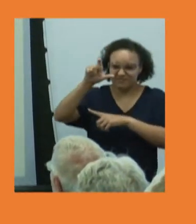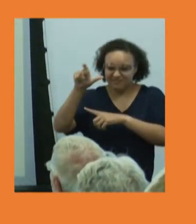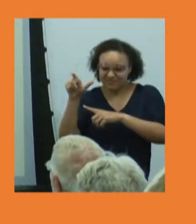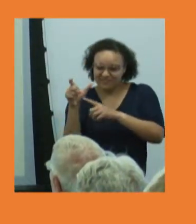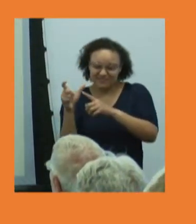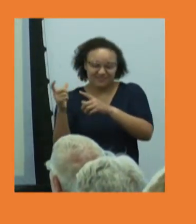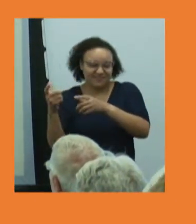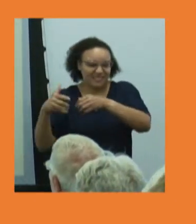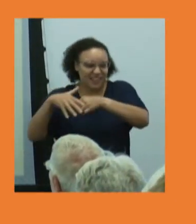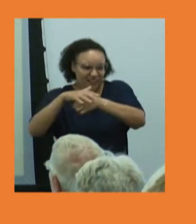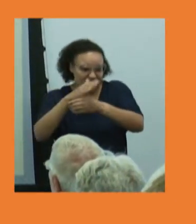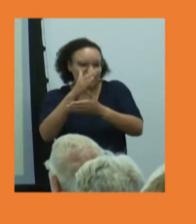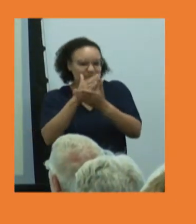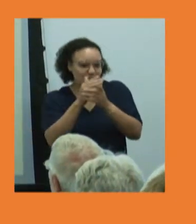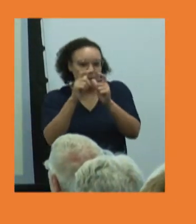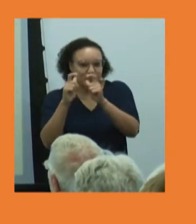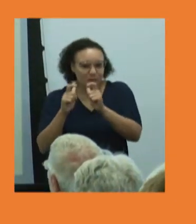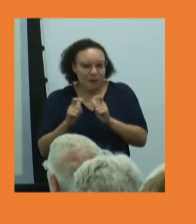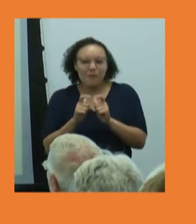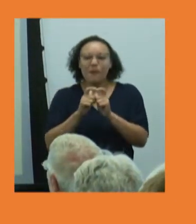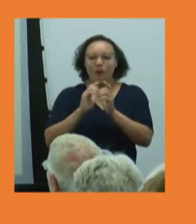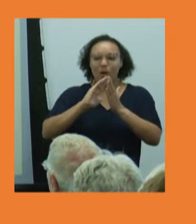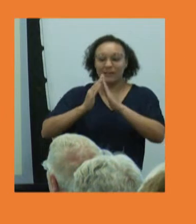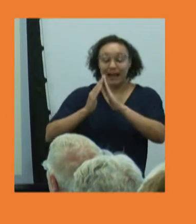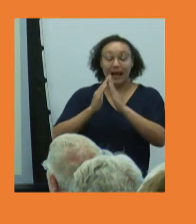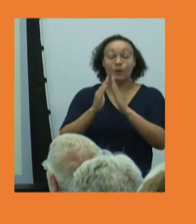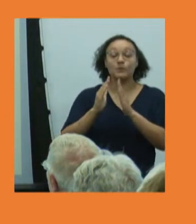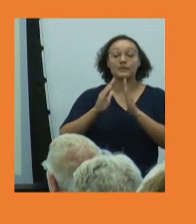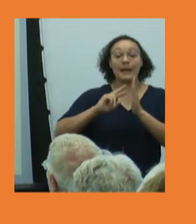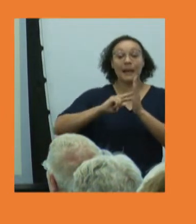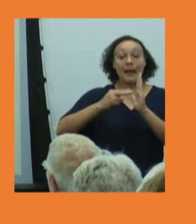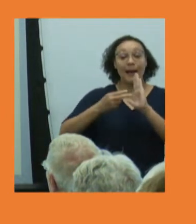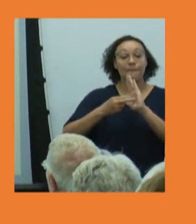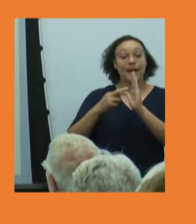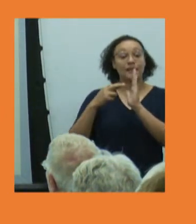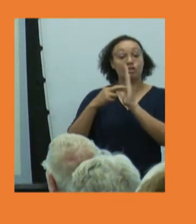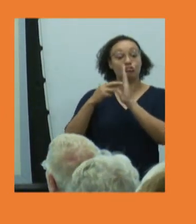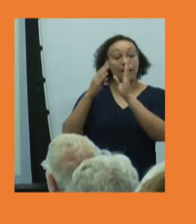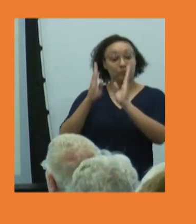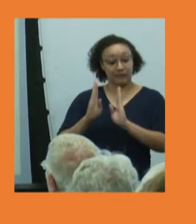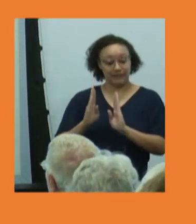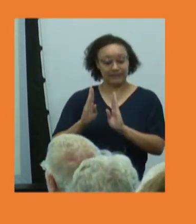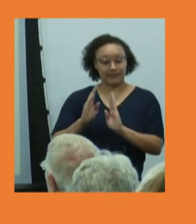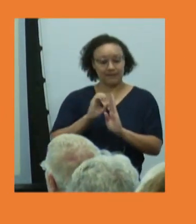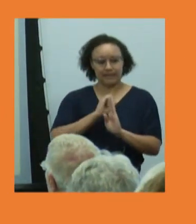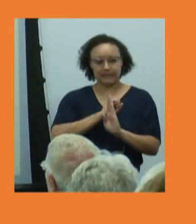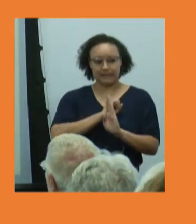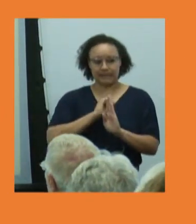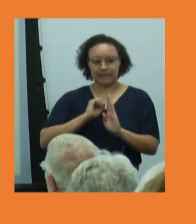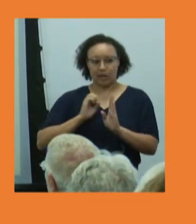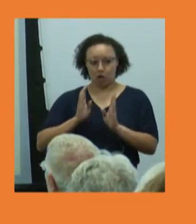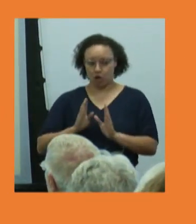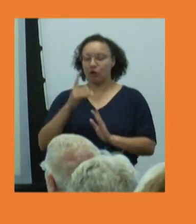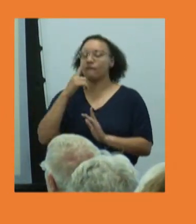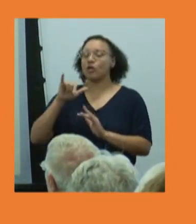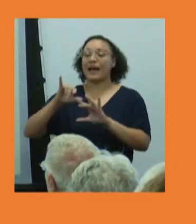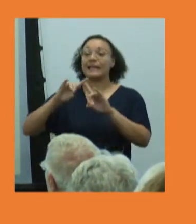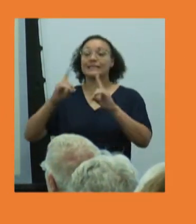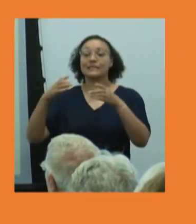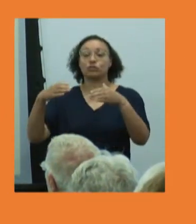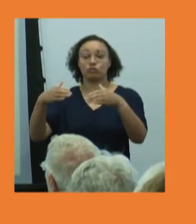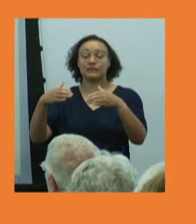towns. And that enabled the representative, the senator for that district, to have